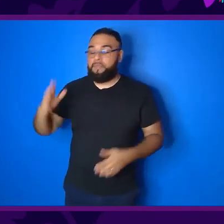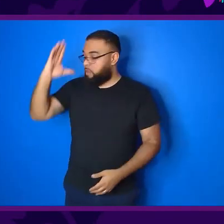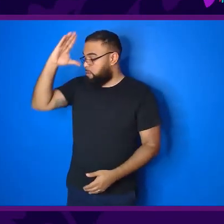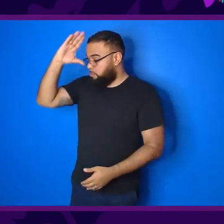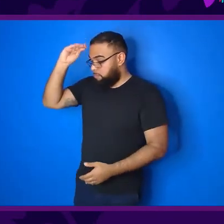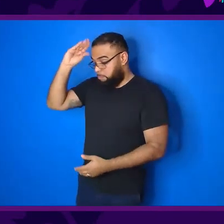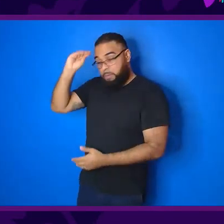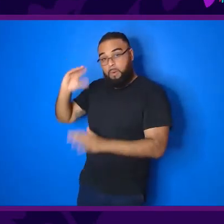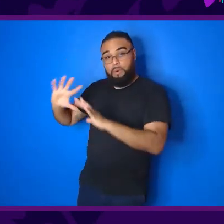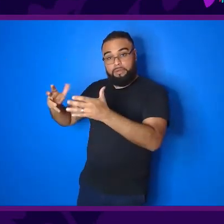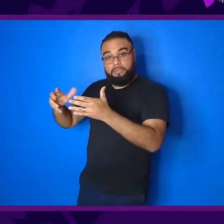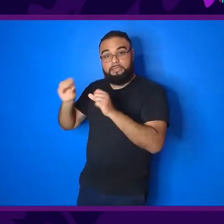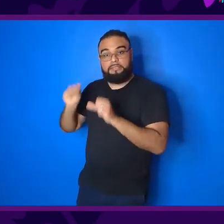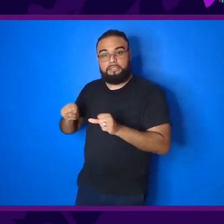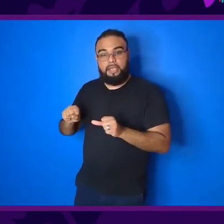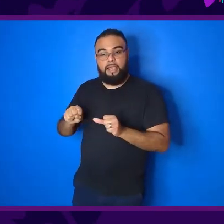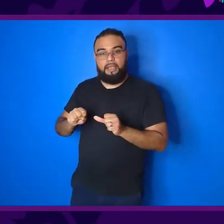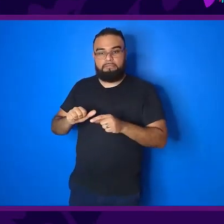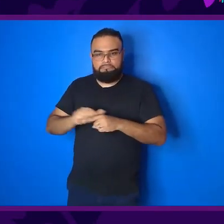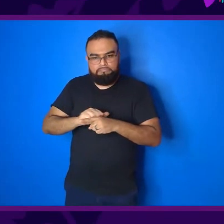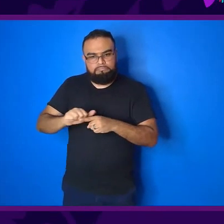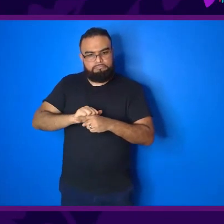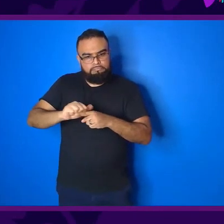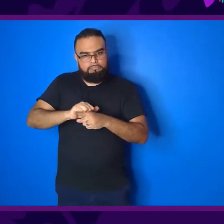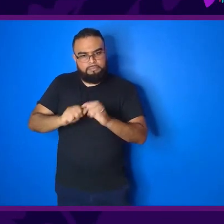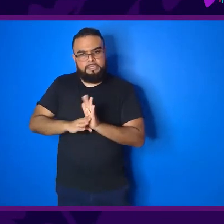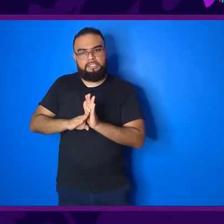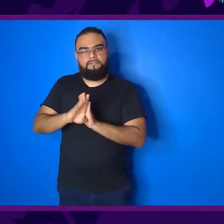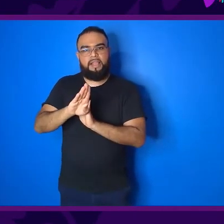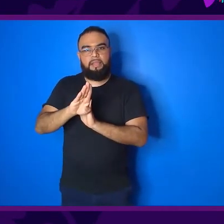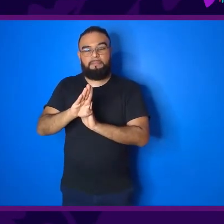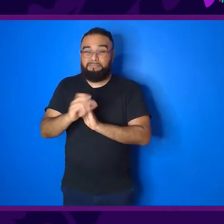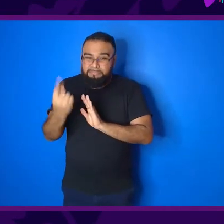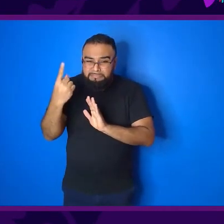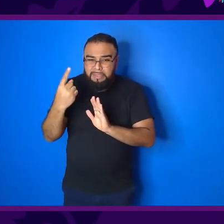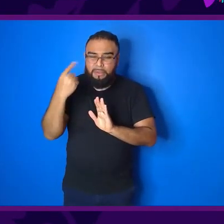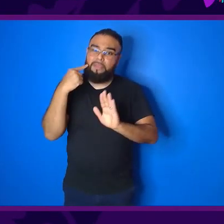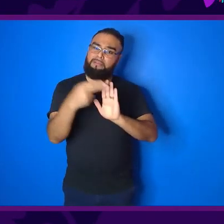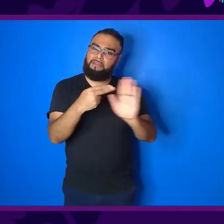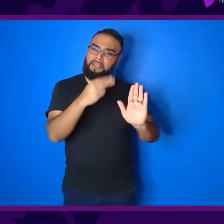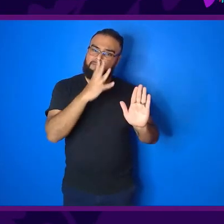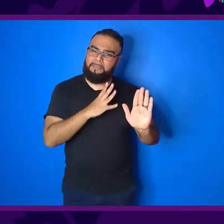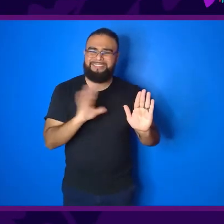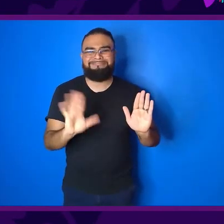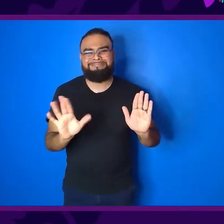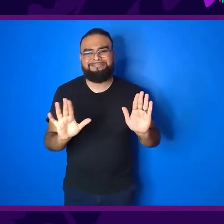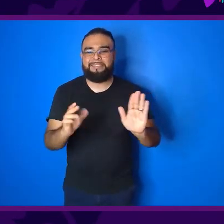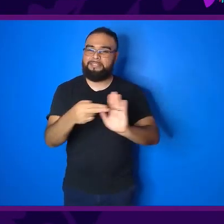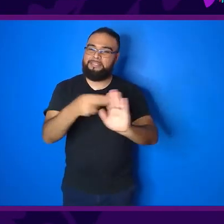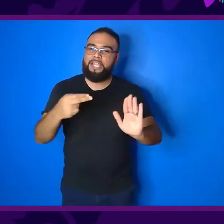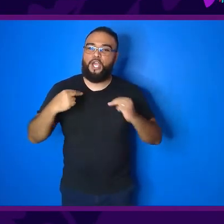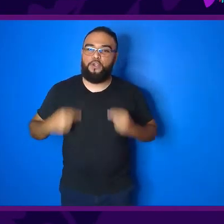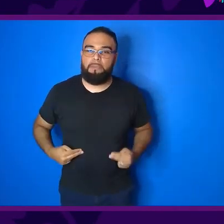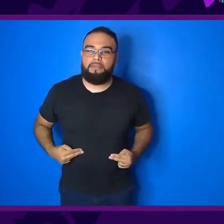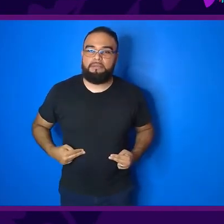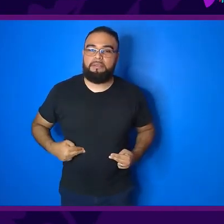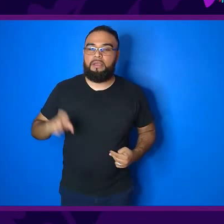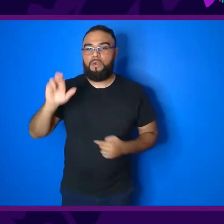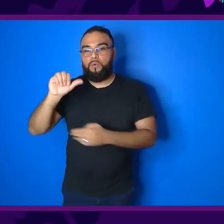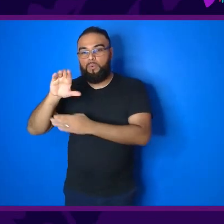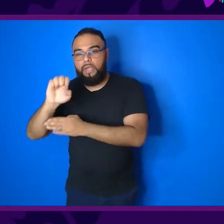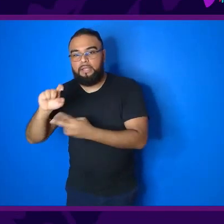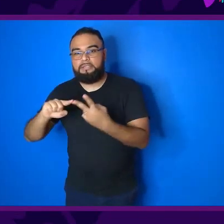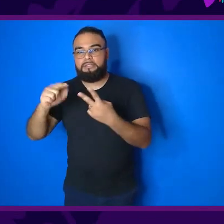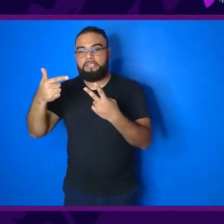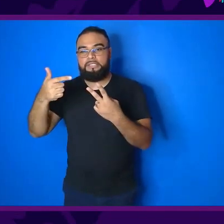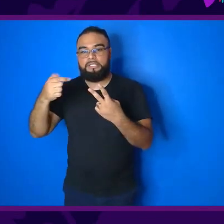those qualities that are wrongly called feminine, but they're human, and get rid of gender and race and class and all that stuff, the